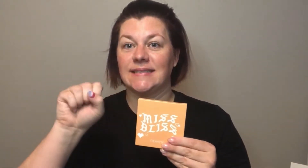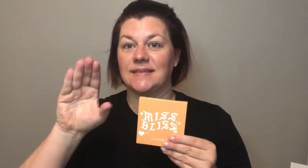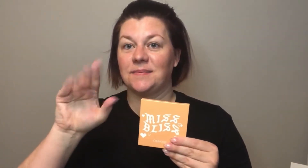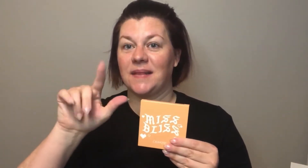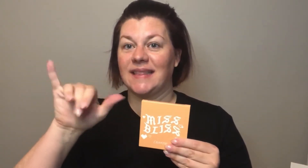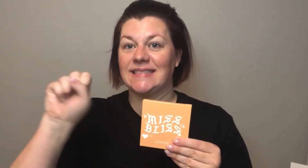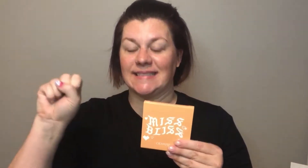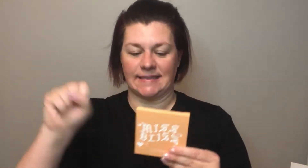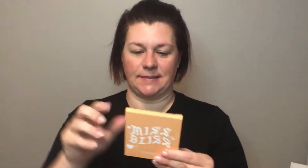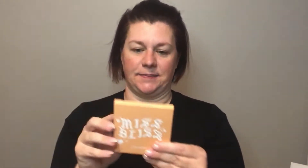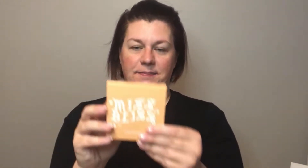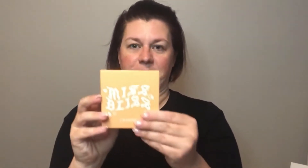Miss Bliss.